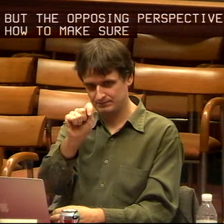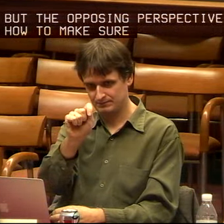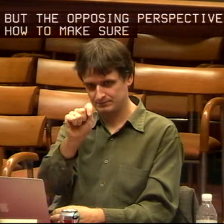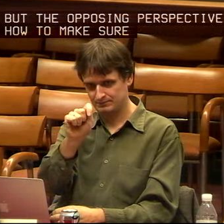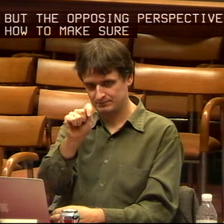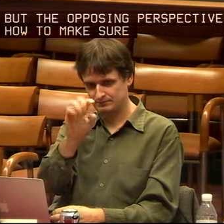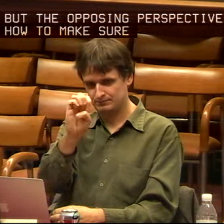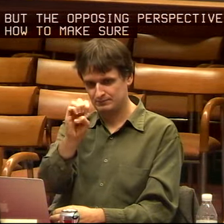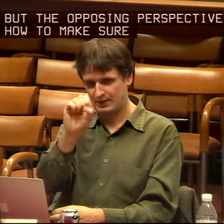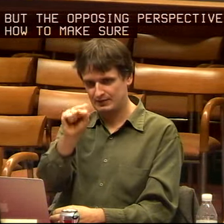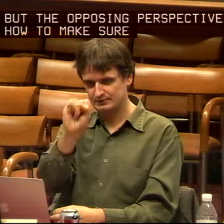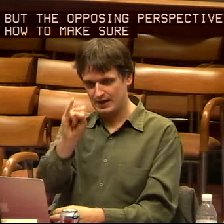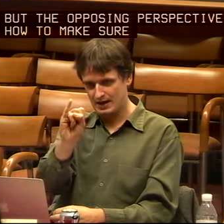the ESENT?